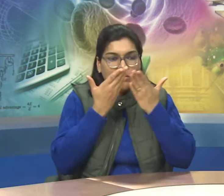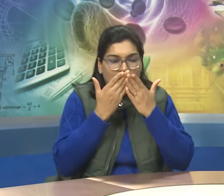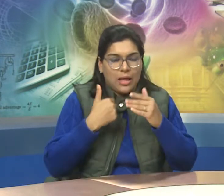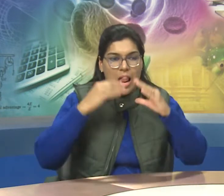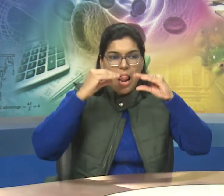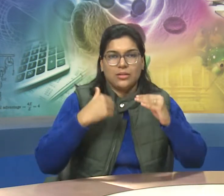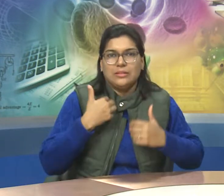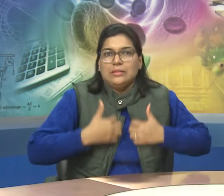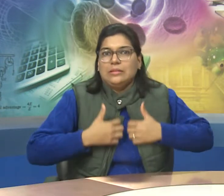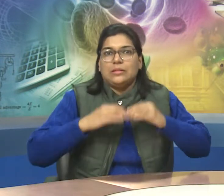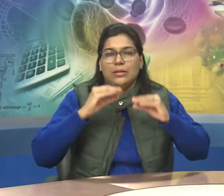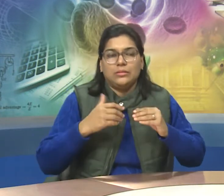diffidence.